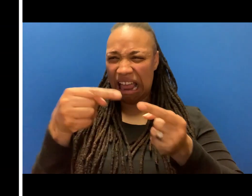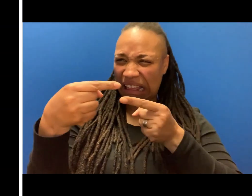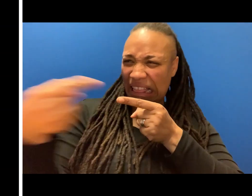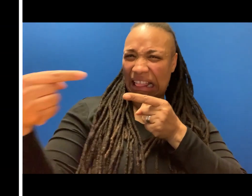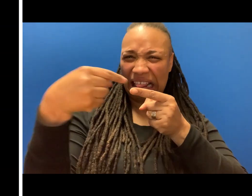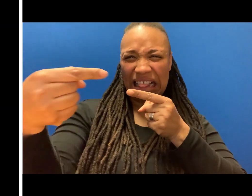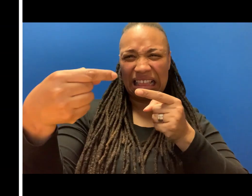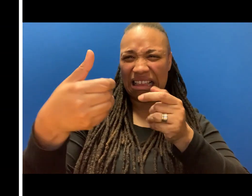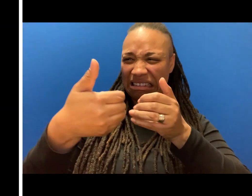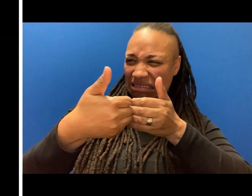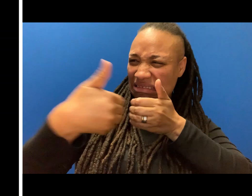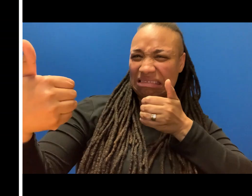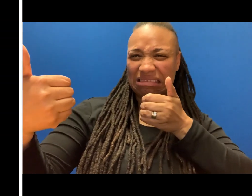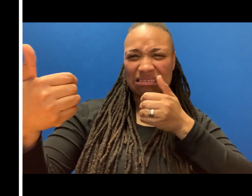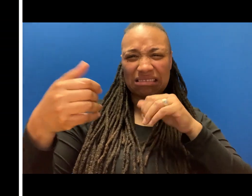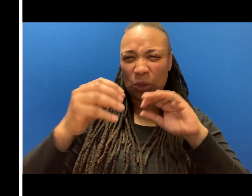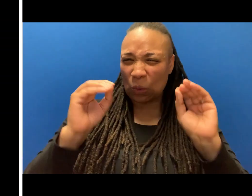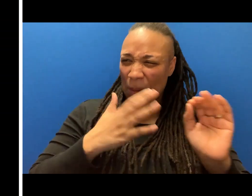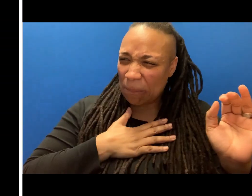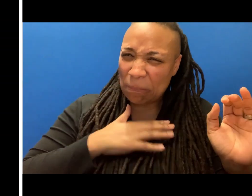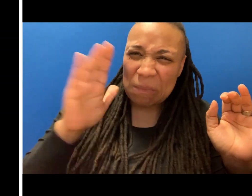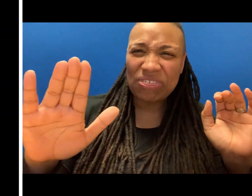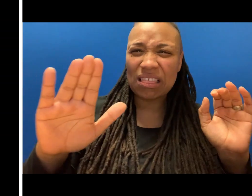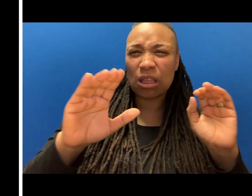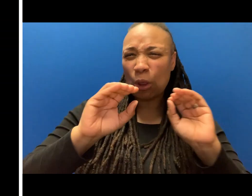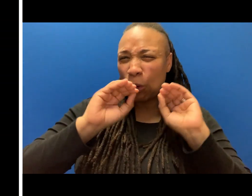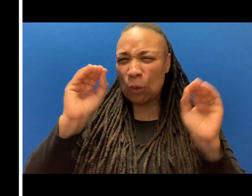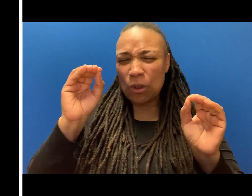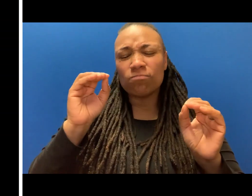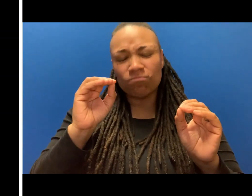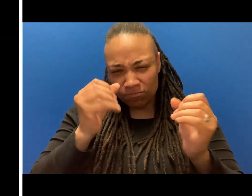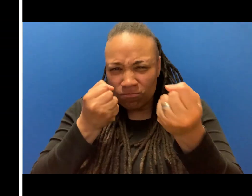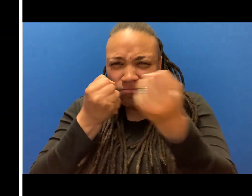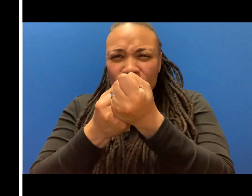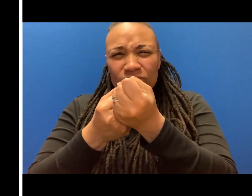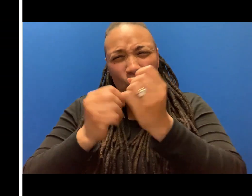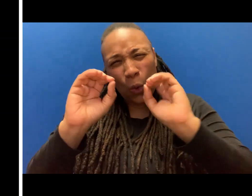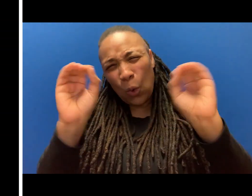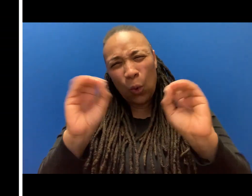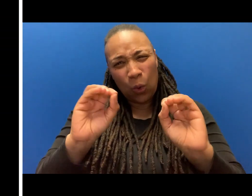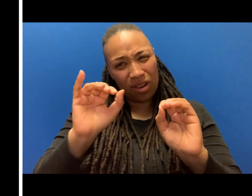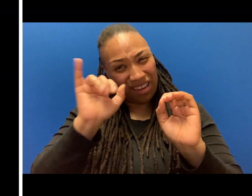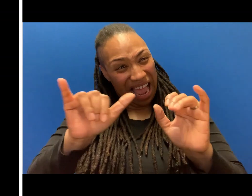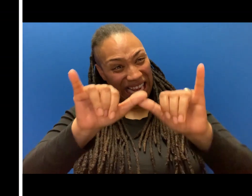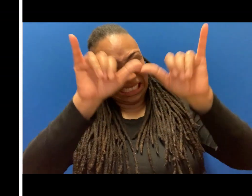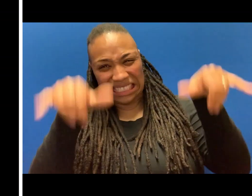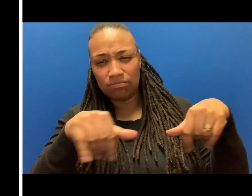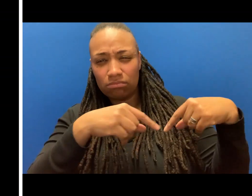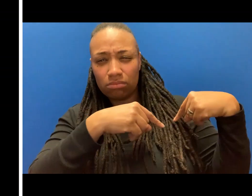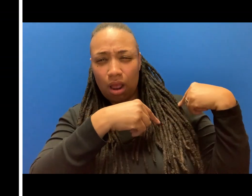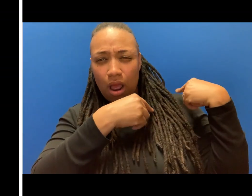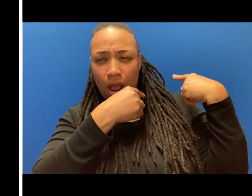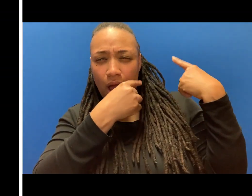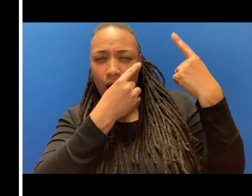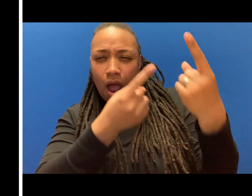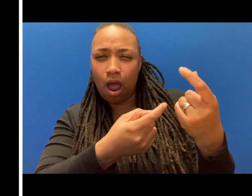us is so disconnected from any sense of compassion that we have had to construct system after